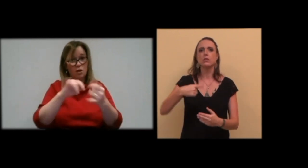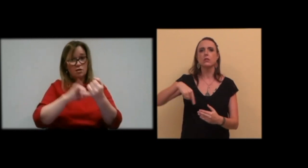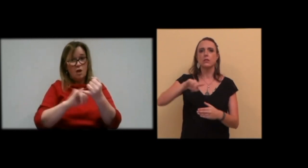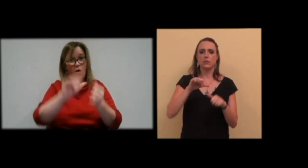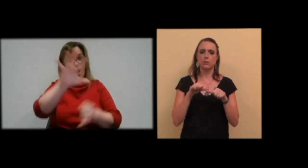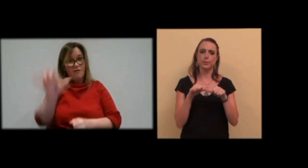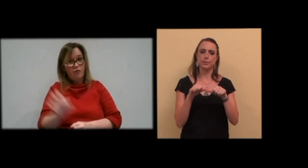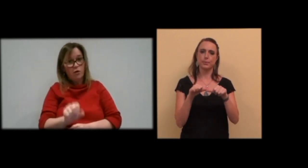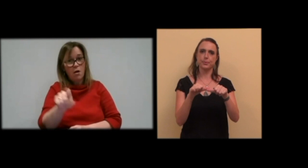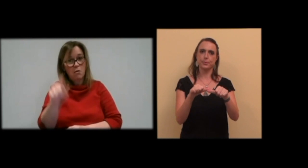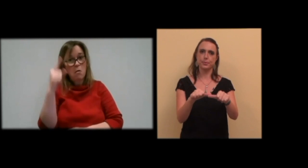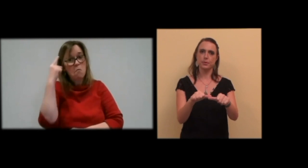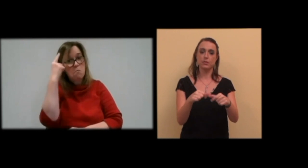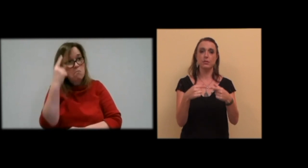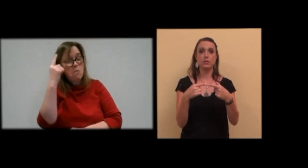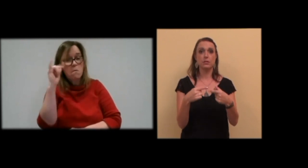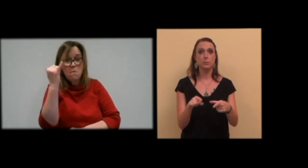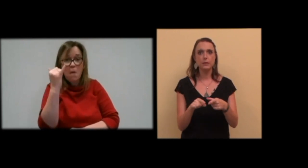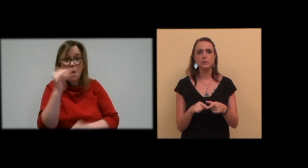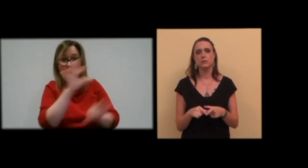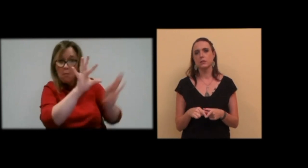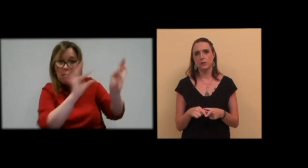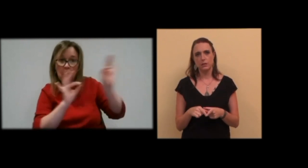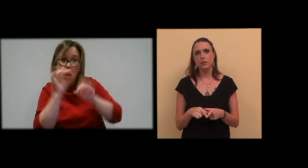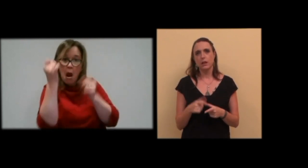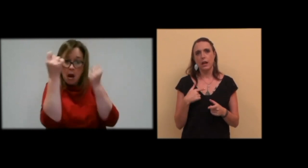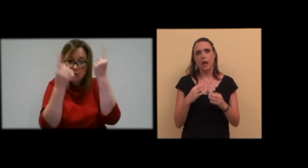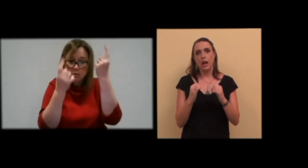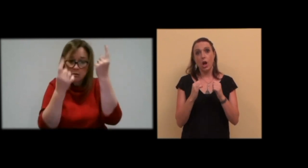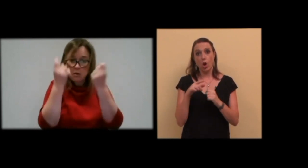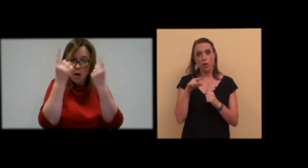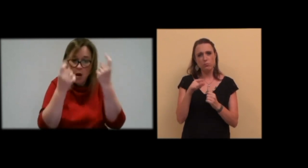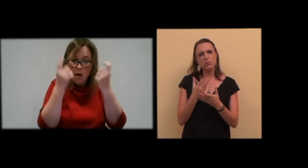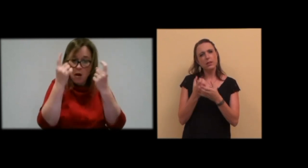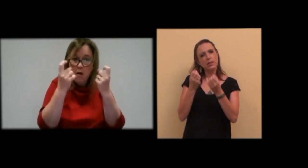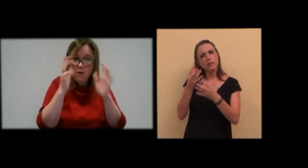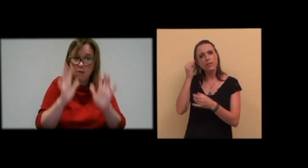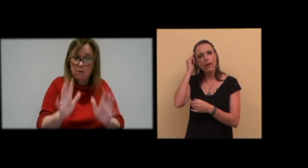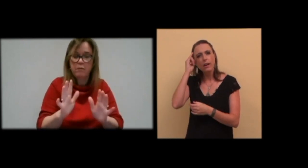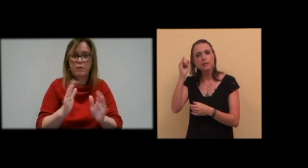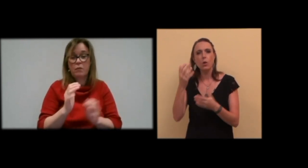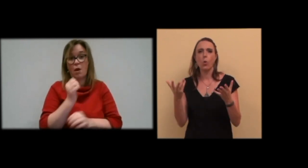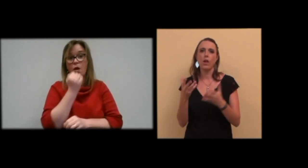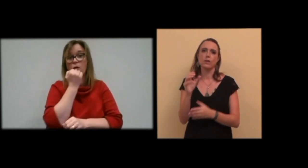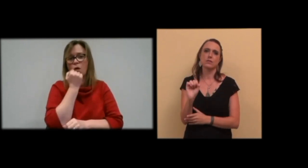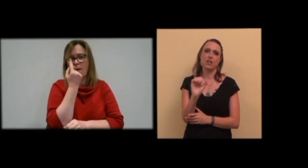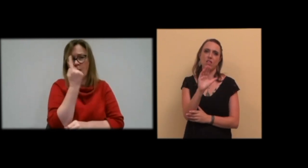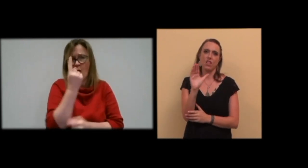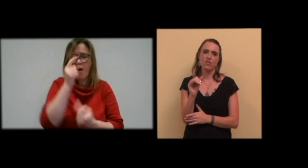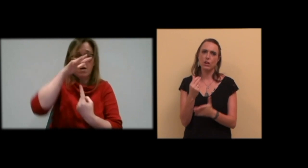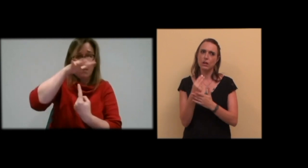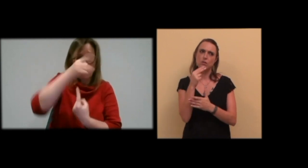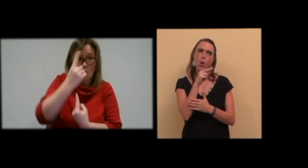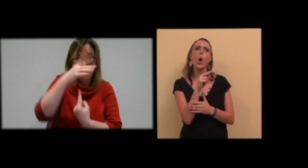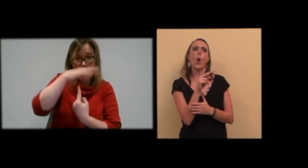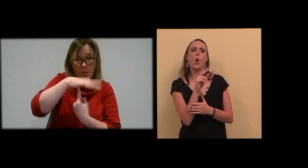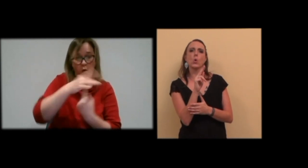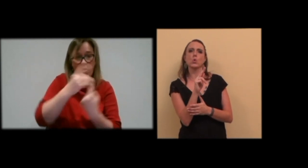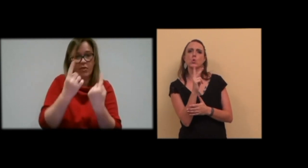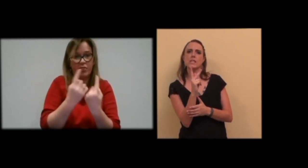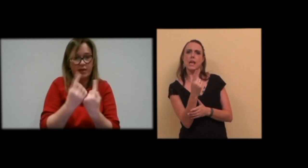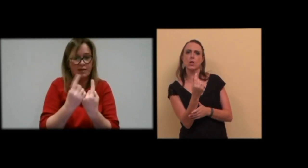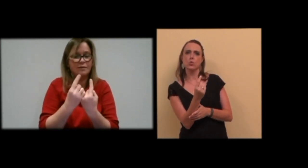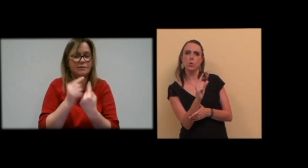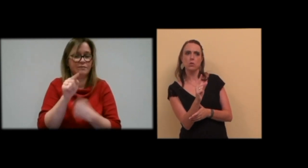and the processes in place. So we will continue doing that, but hopefully this gives you an idea in South Africa of what